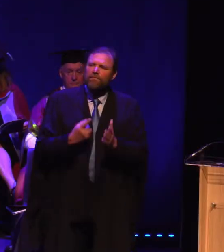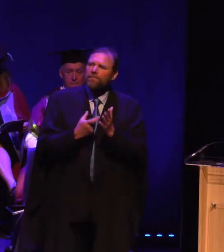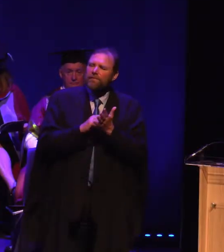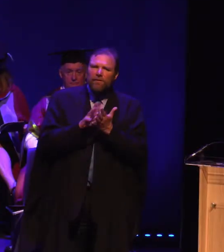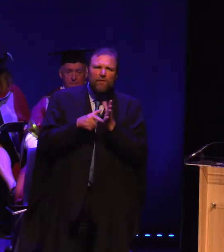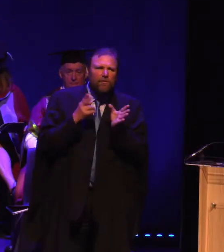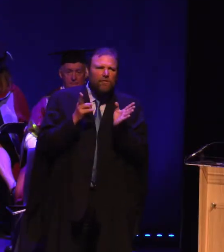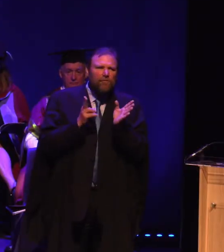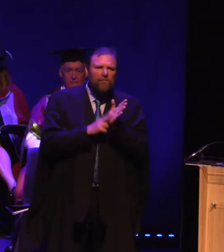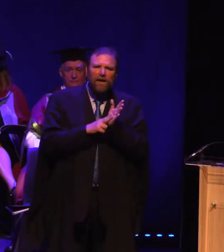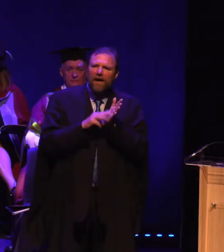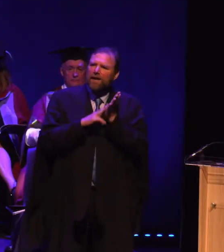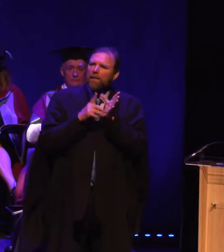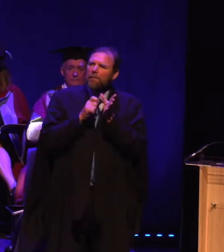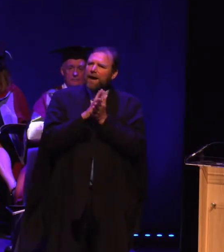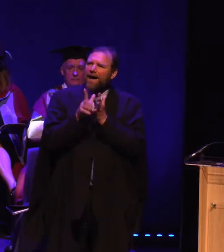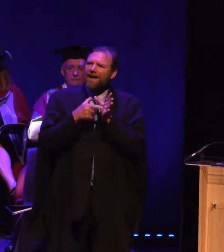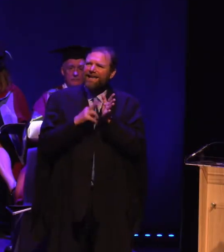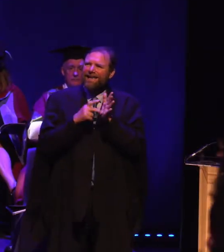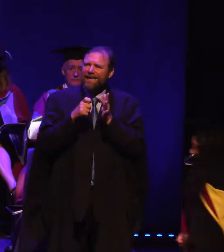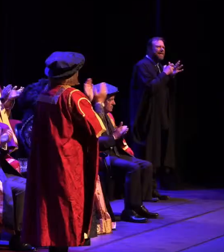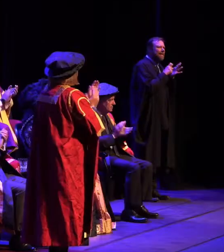Priyanka Karunanithi.